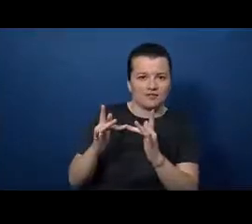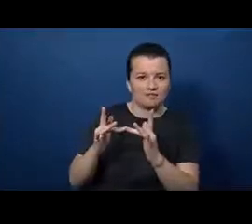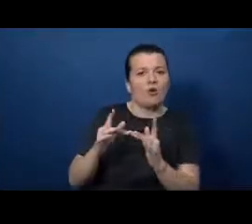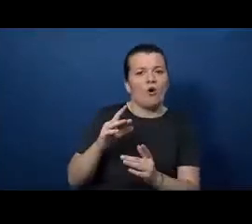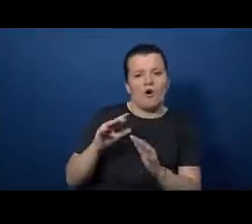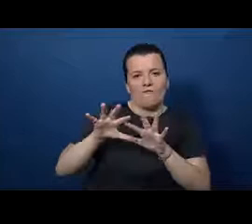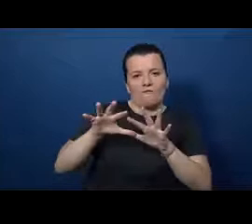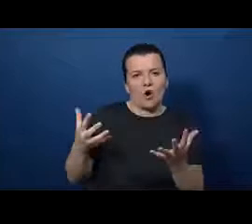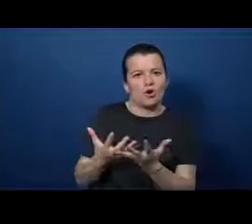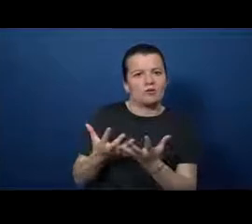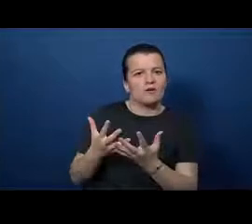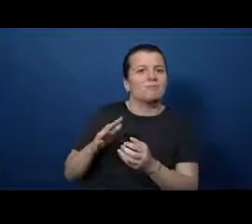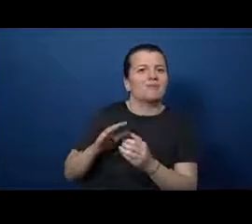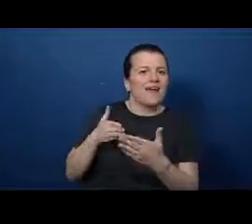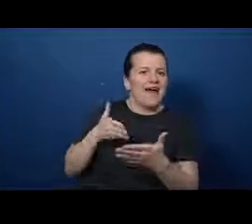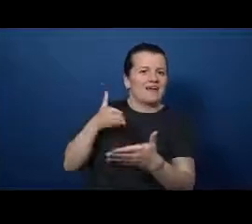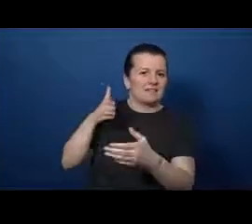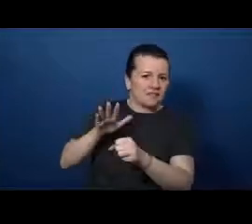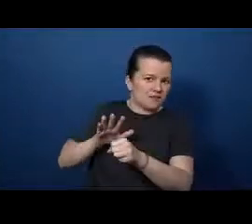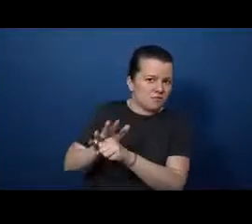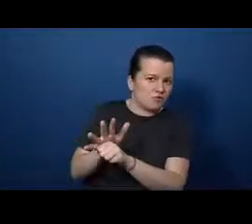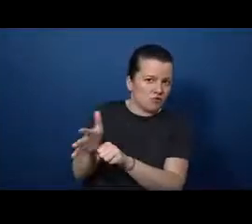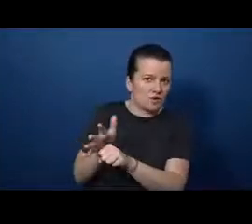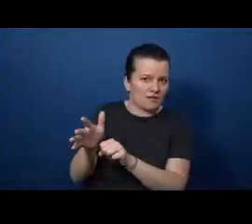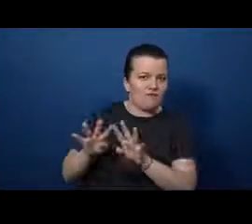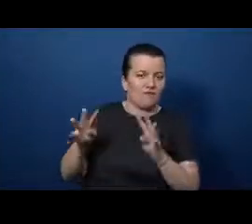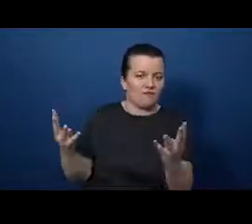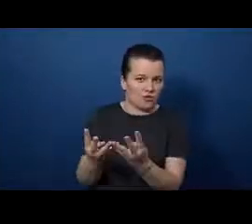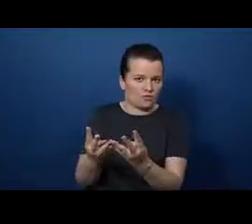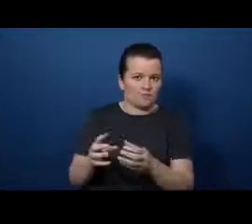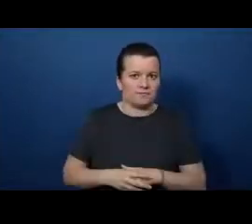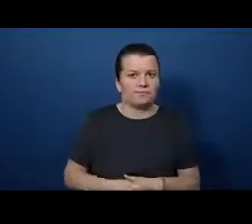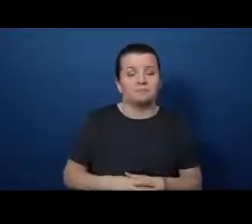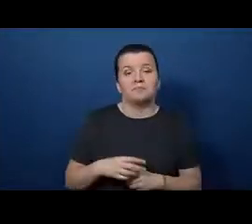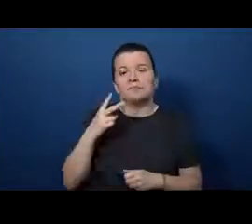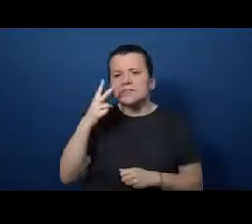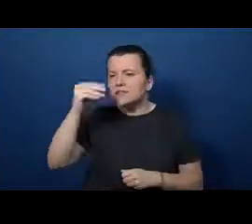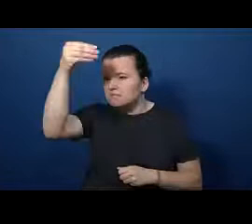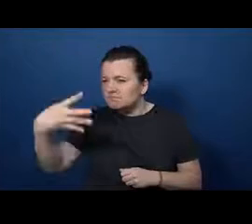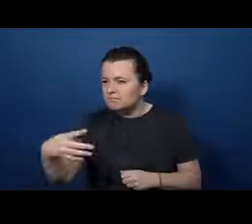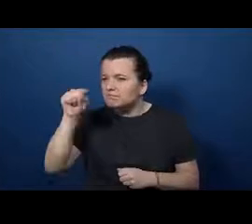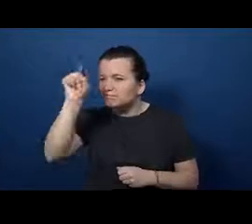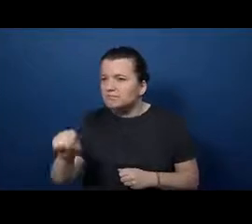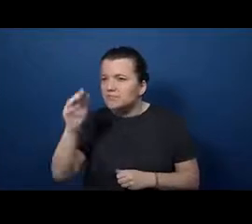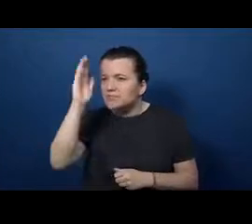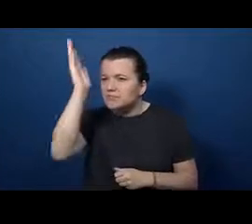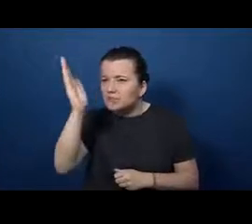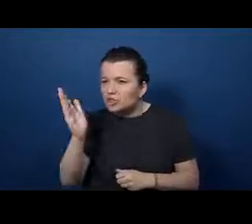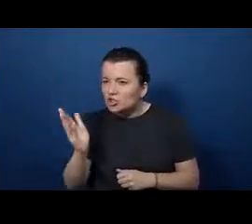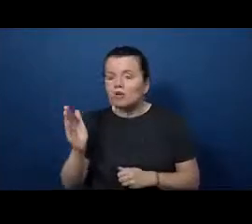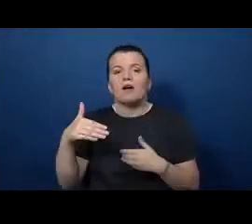worldanti-bullyingforum.com to see the program and the amazing keynotes, and not least to register. We want you all there.